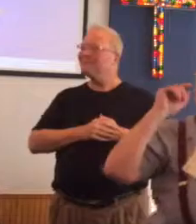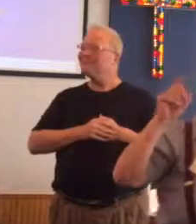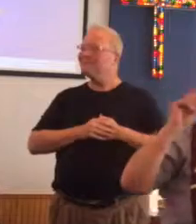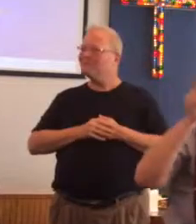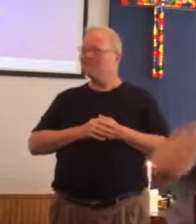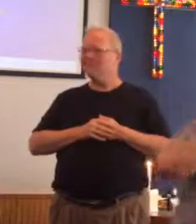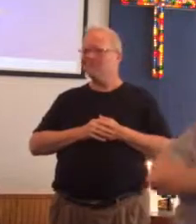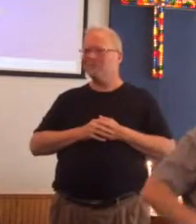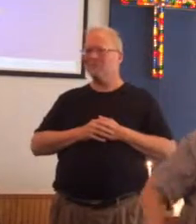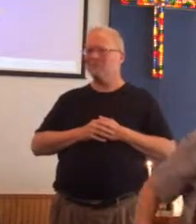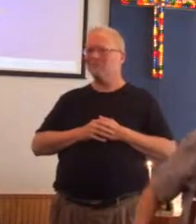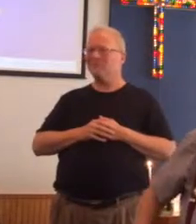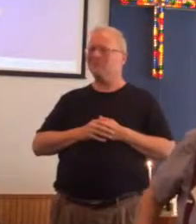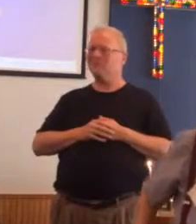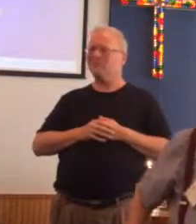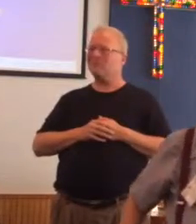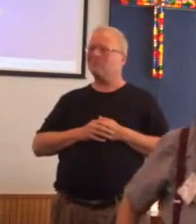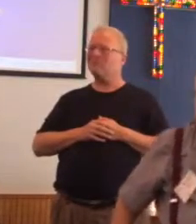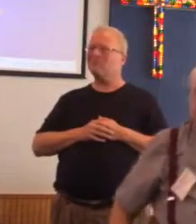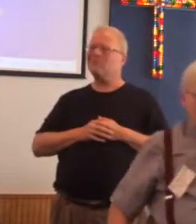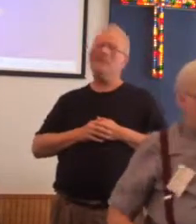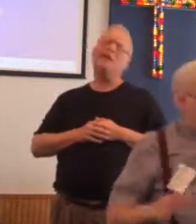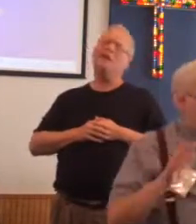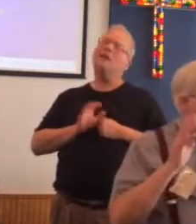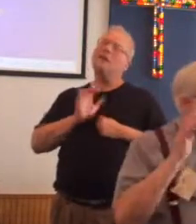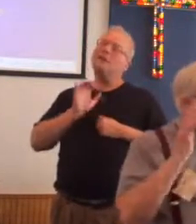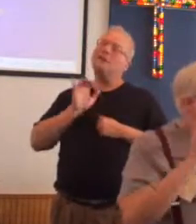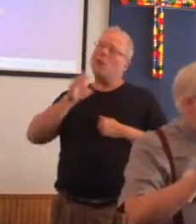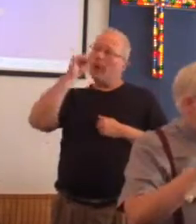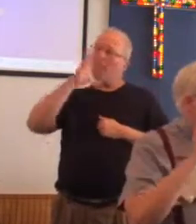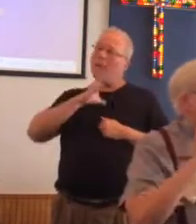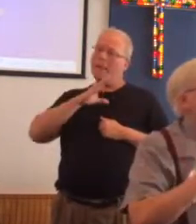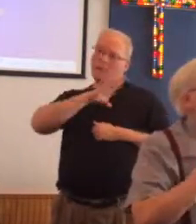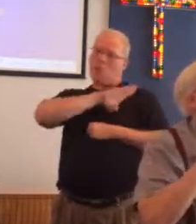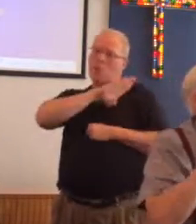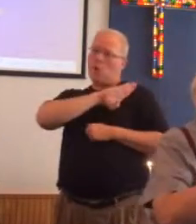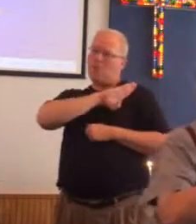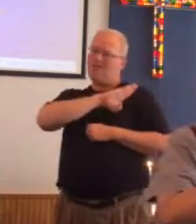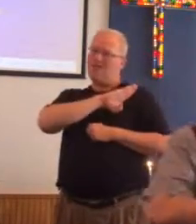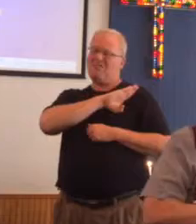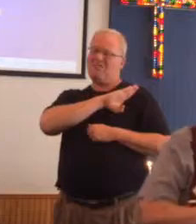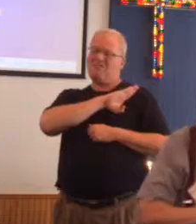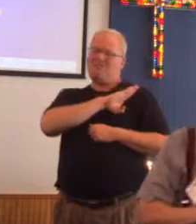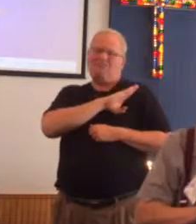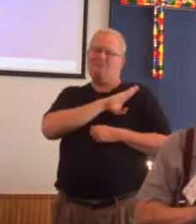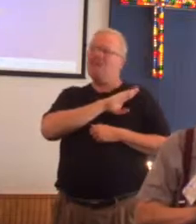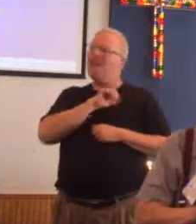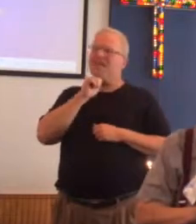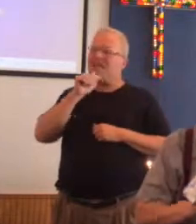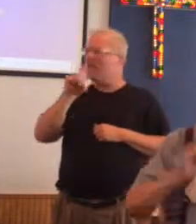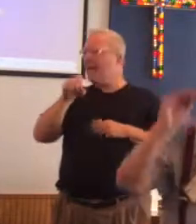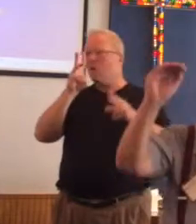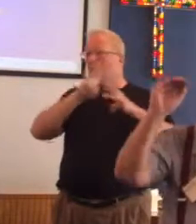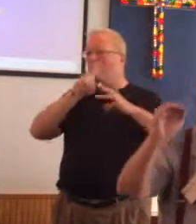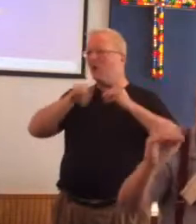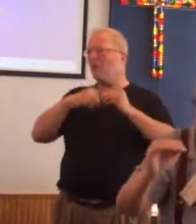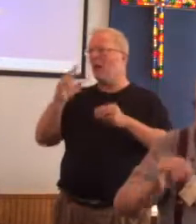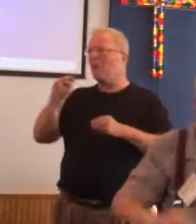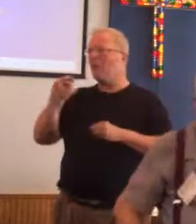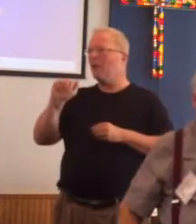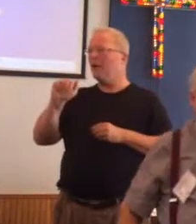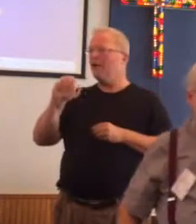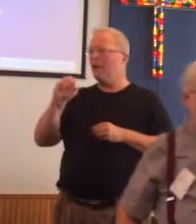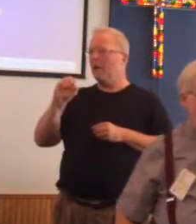And he was probably not close enough to have responsibility for her in the